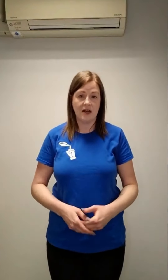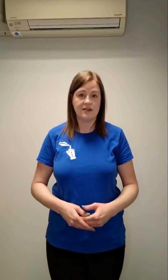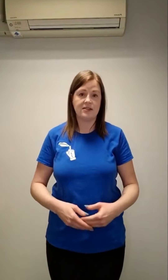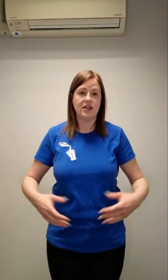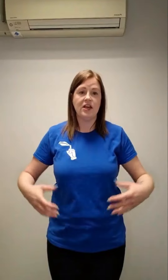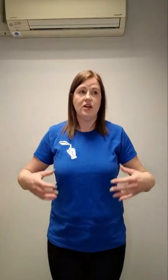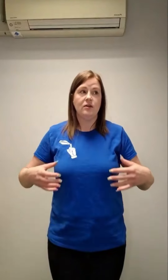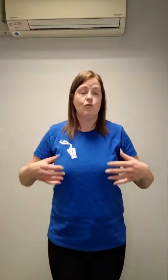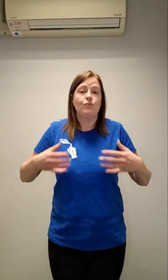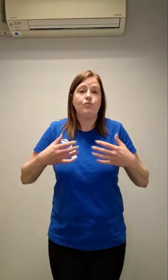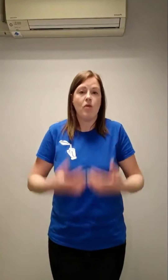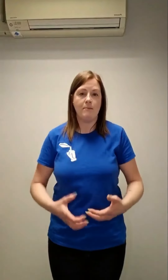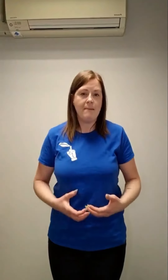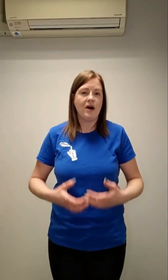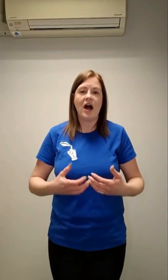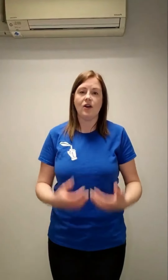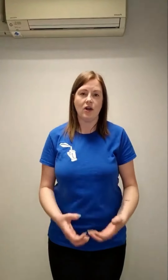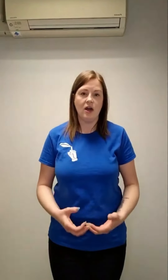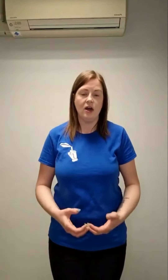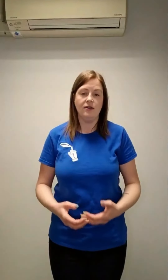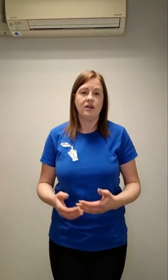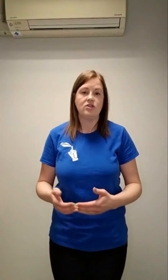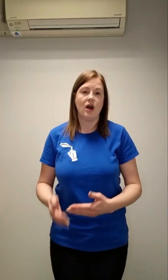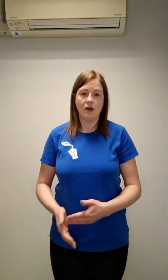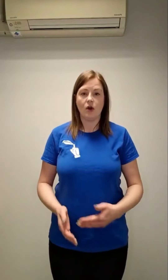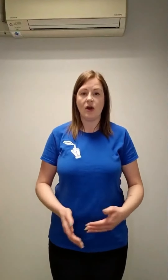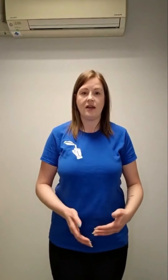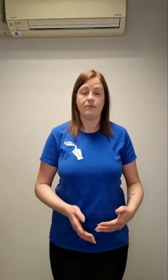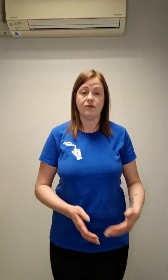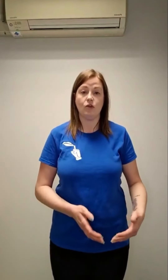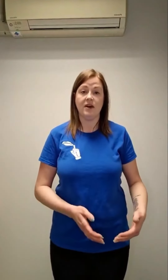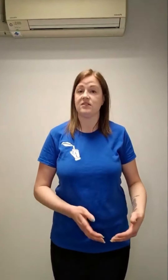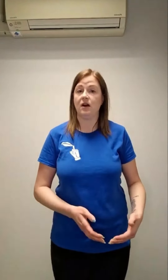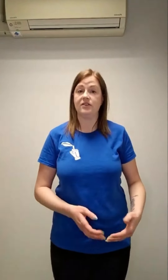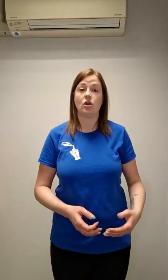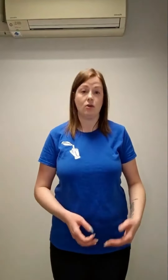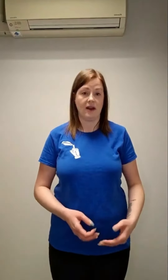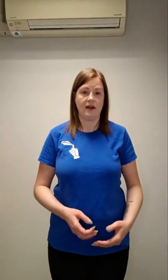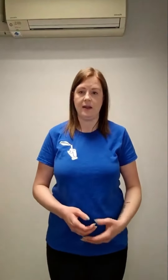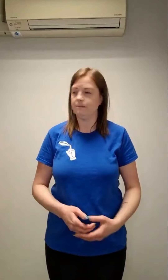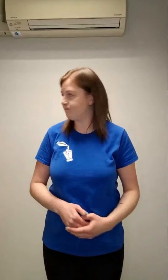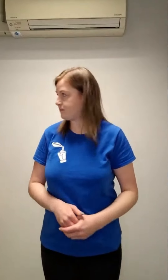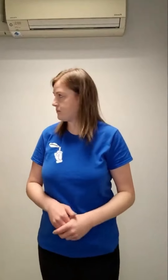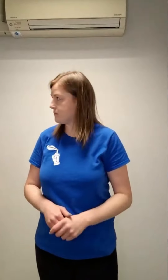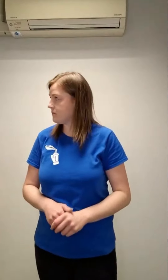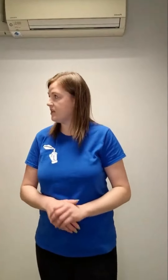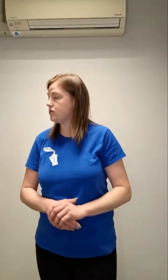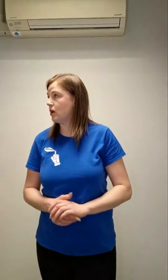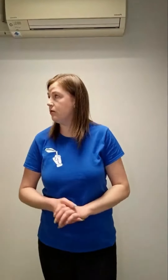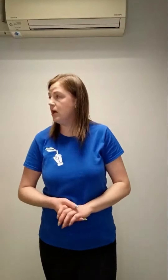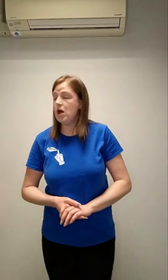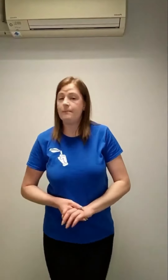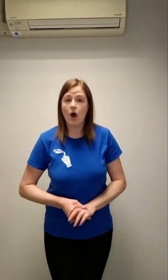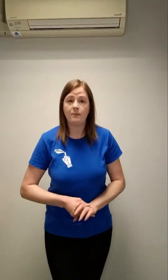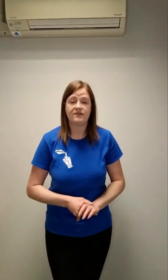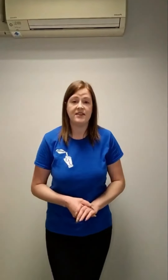must remember and learn to unlock and perform our signs correctly. So palms facing,